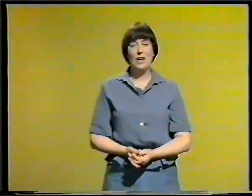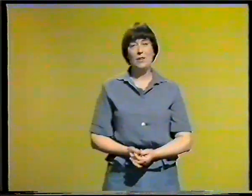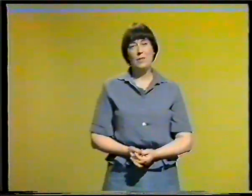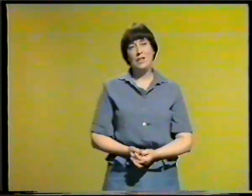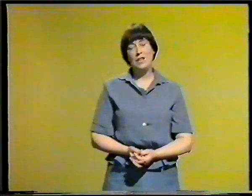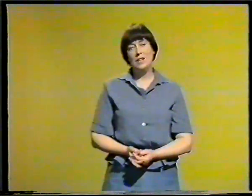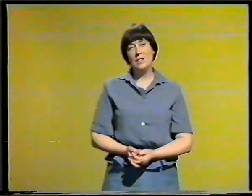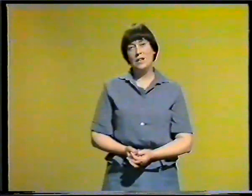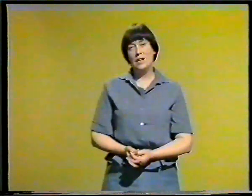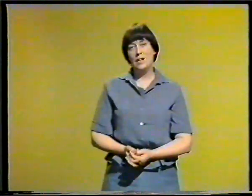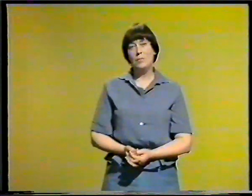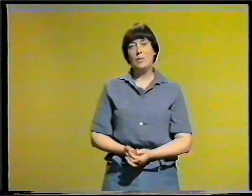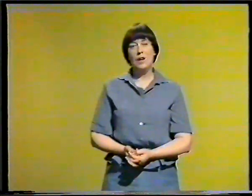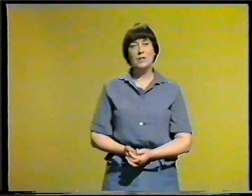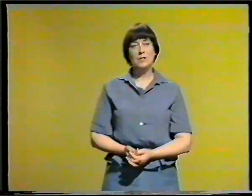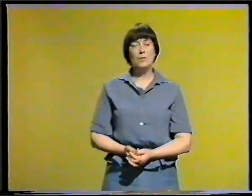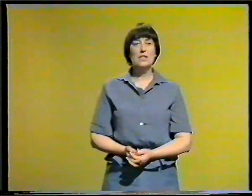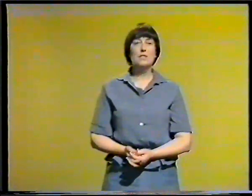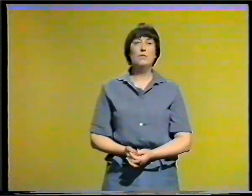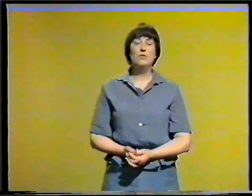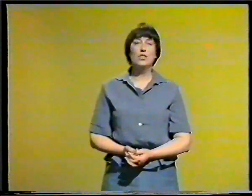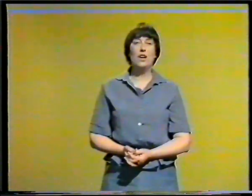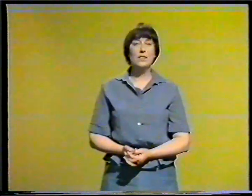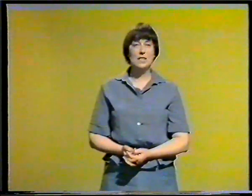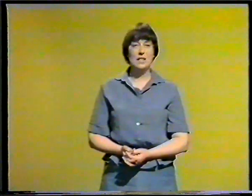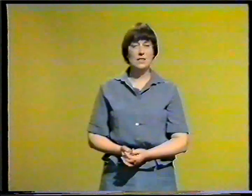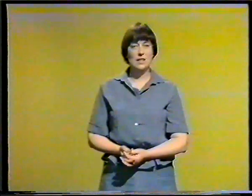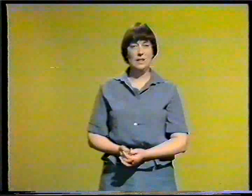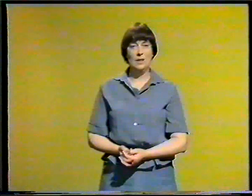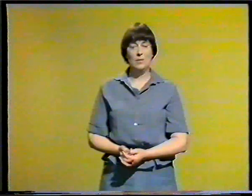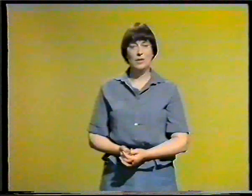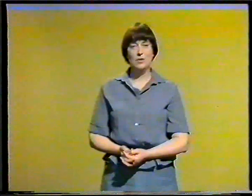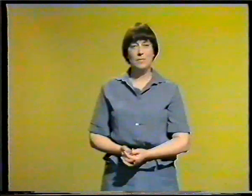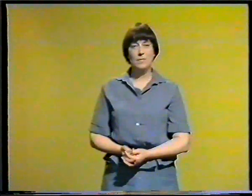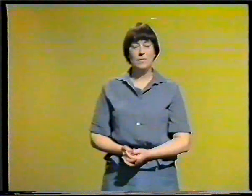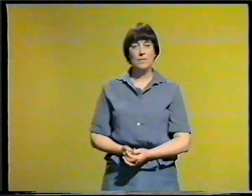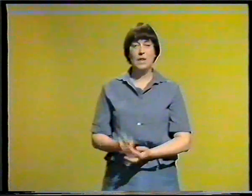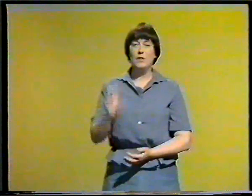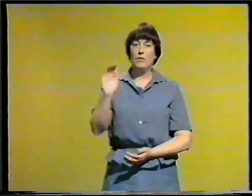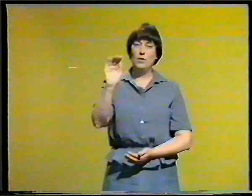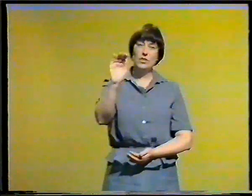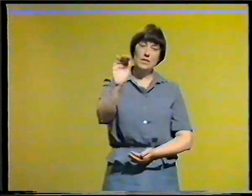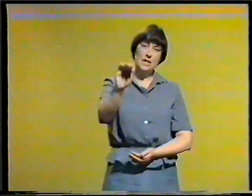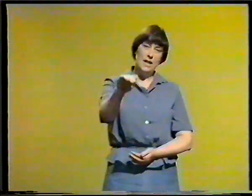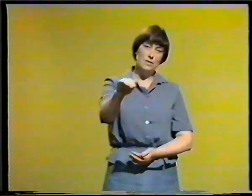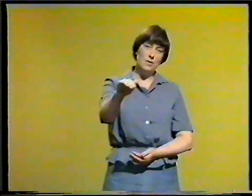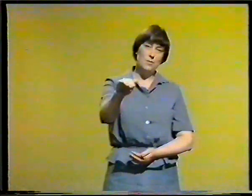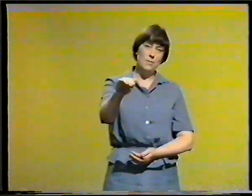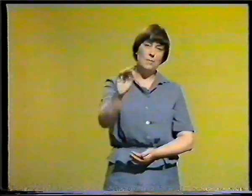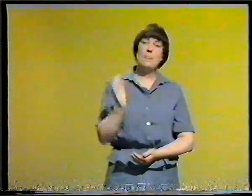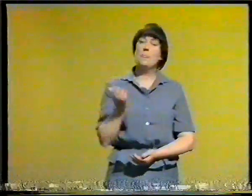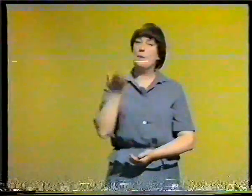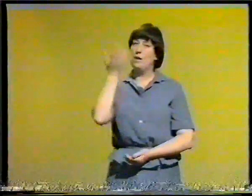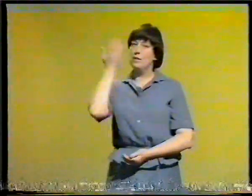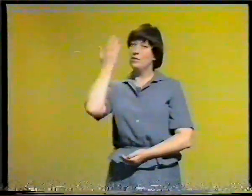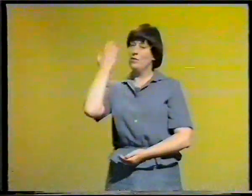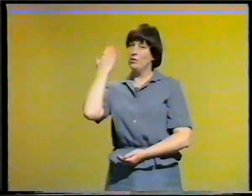how the past and present and future are seen in sign language. The future is ahead of you, the past over your